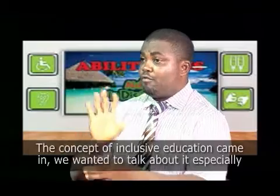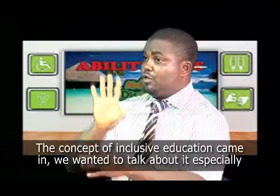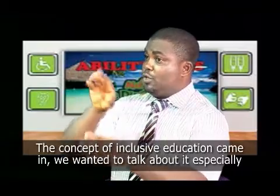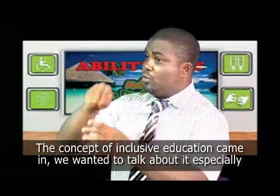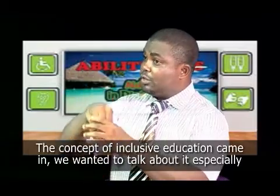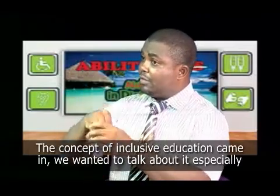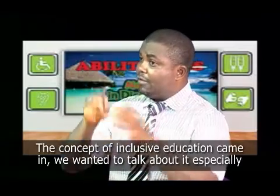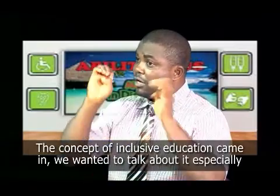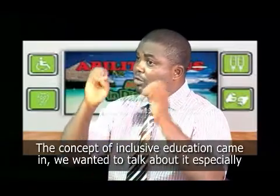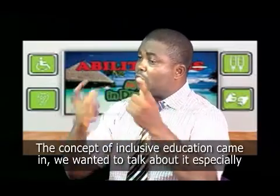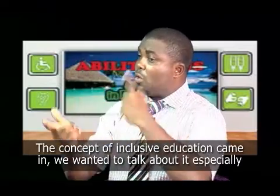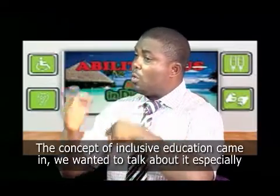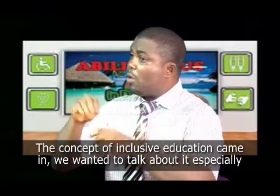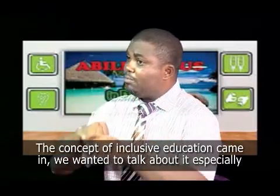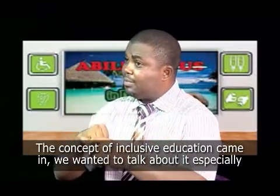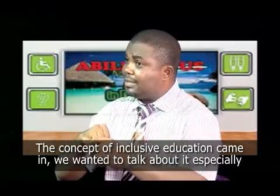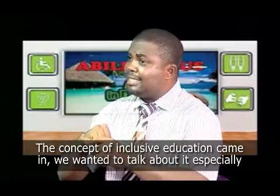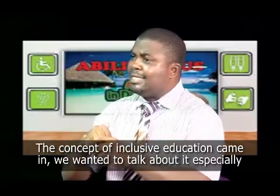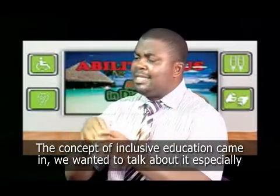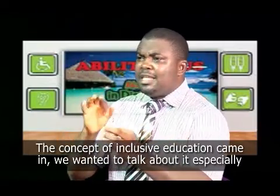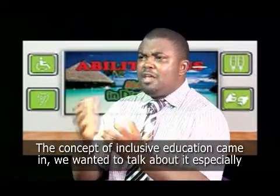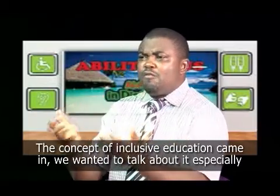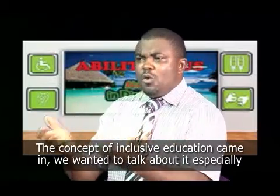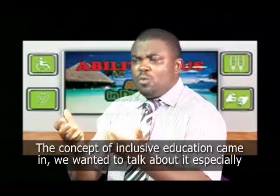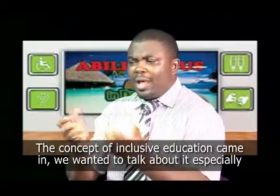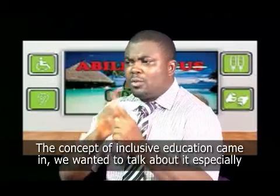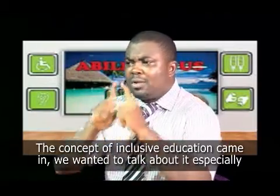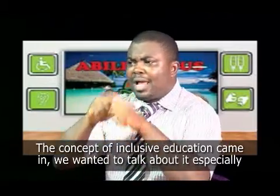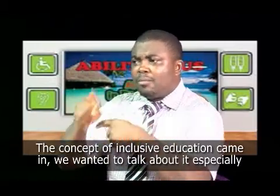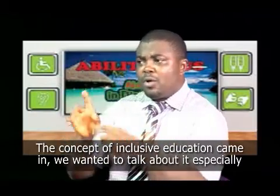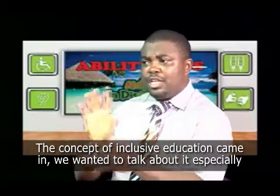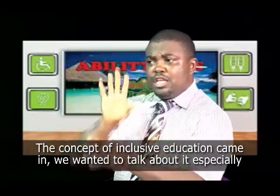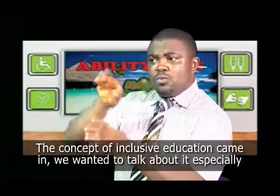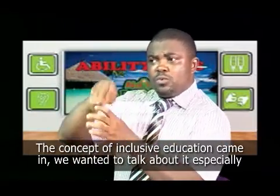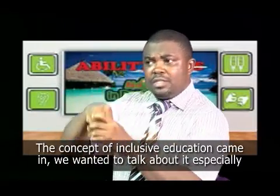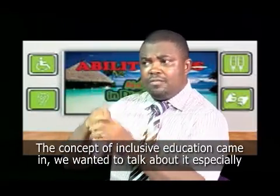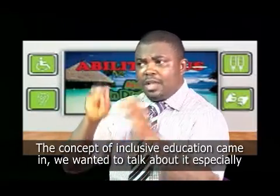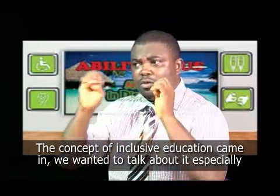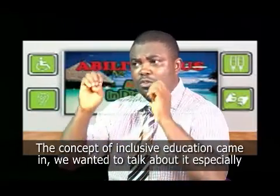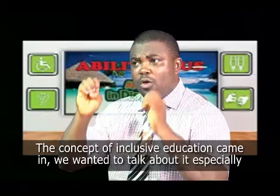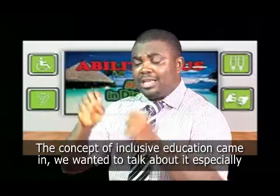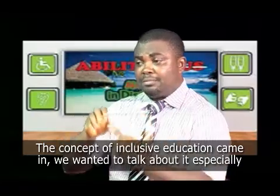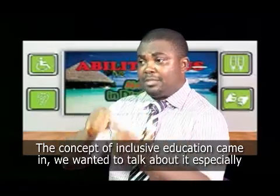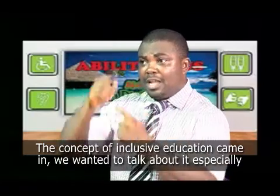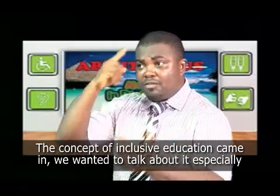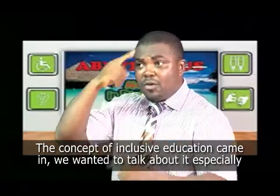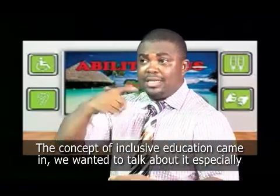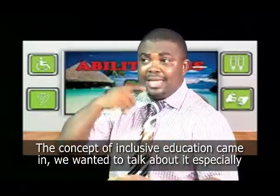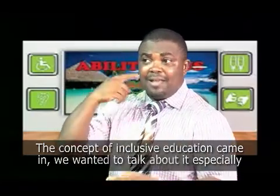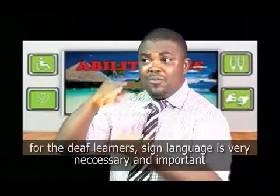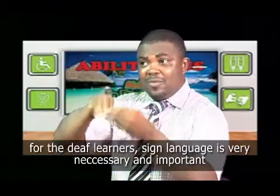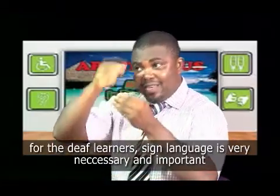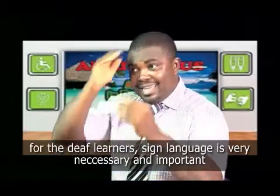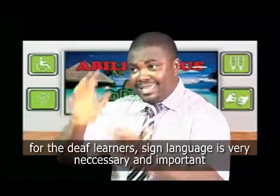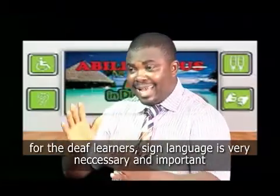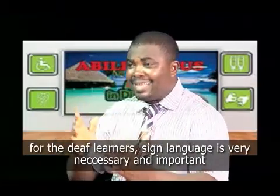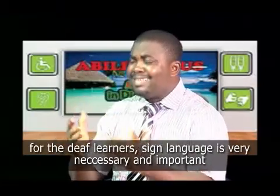The concept of inclusive education came in. We wanted to talk about inclusive education, especially for the